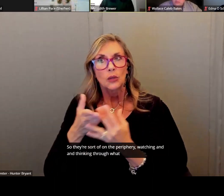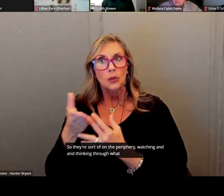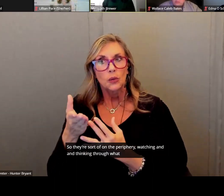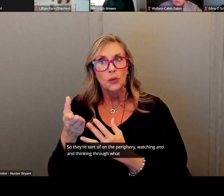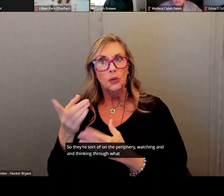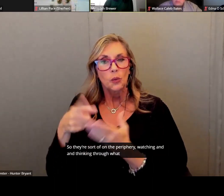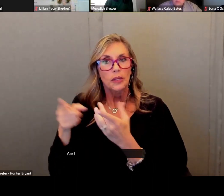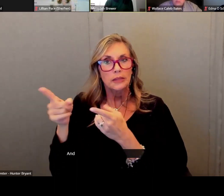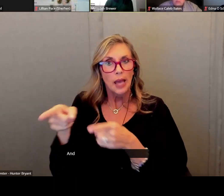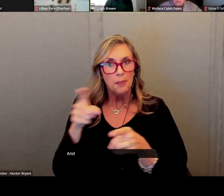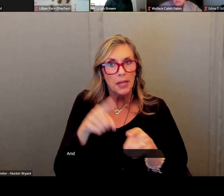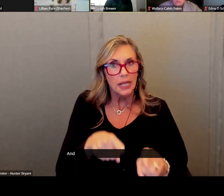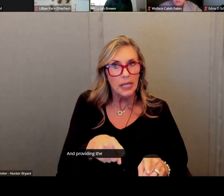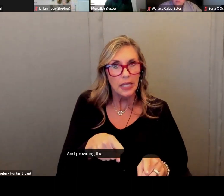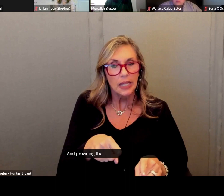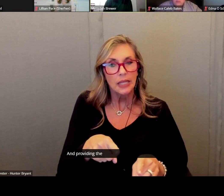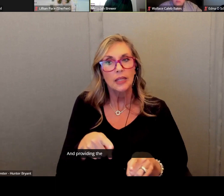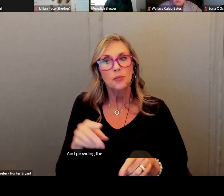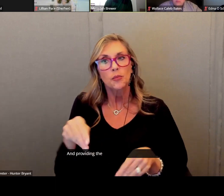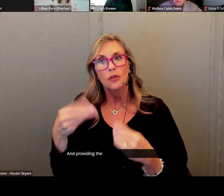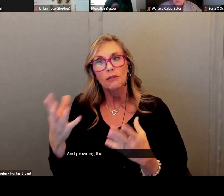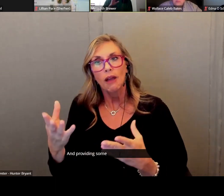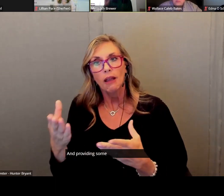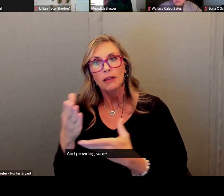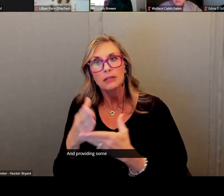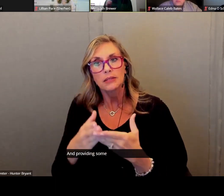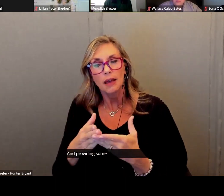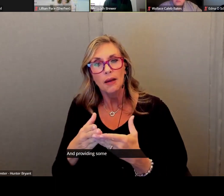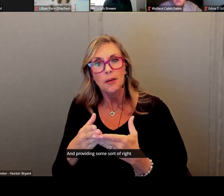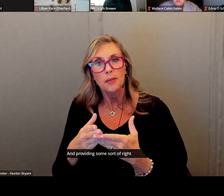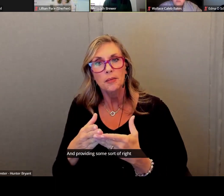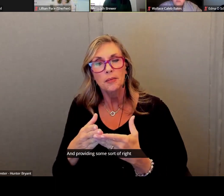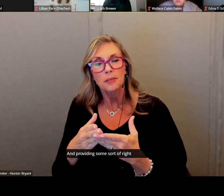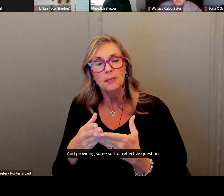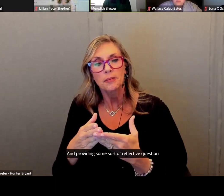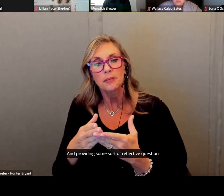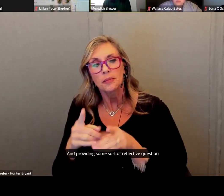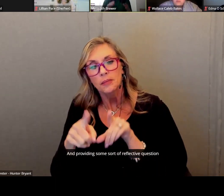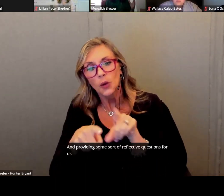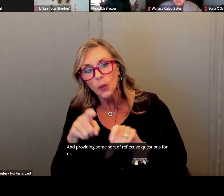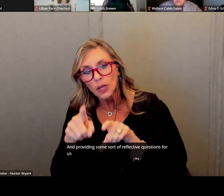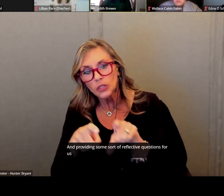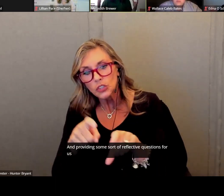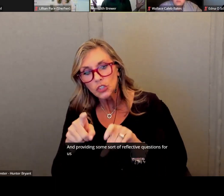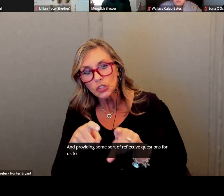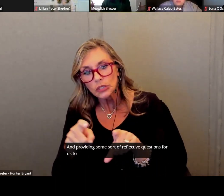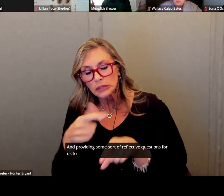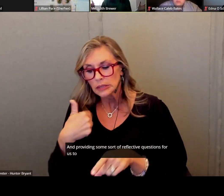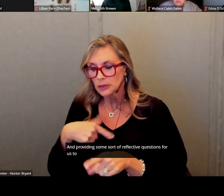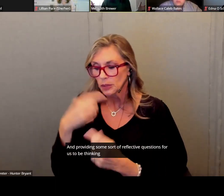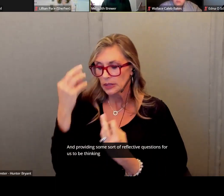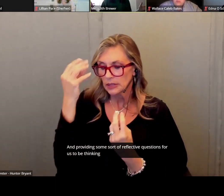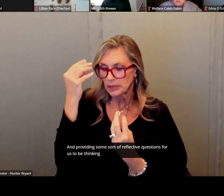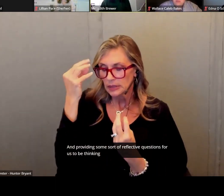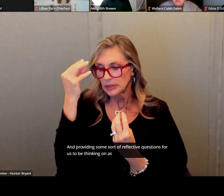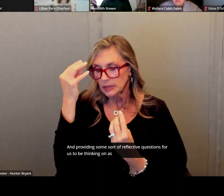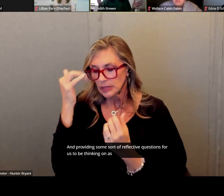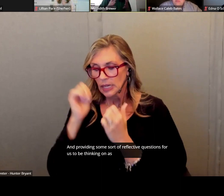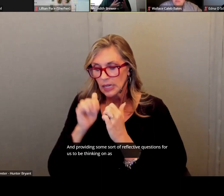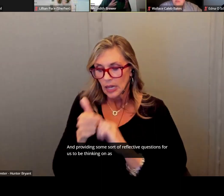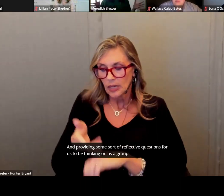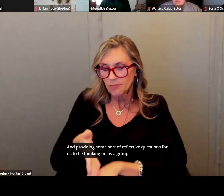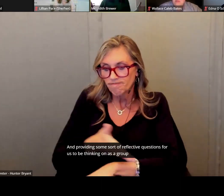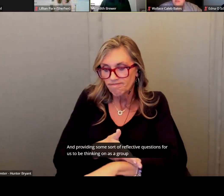providing some sort of reflective questions for us to be thinking on as a group as